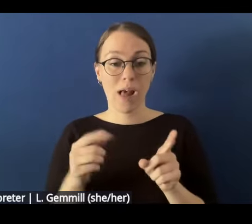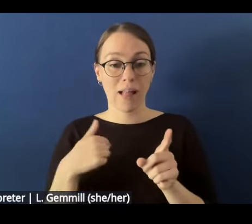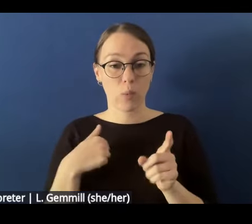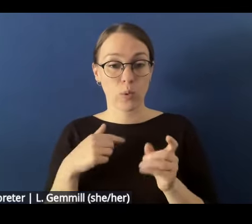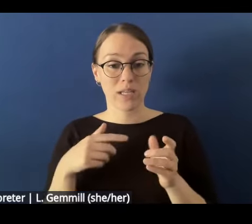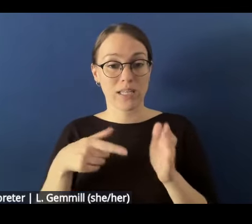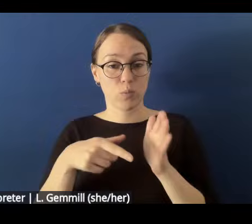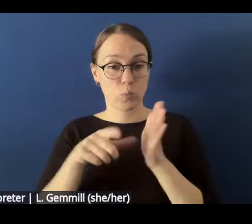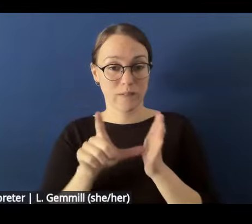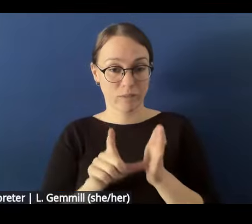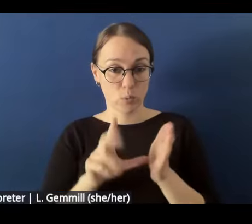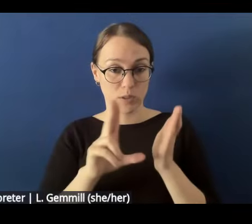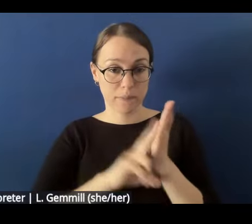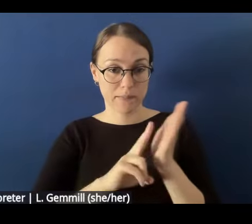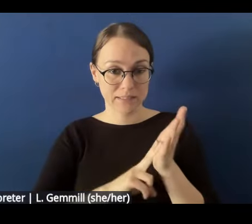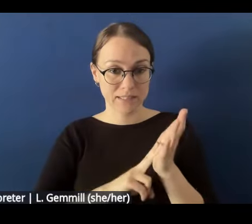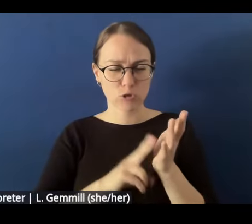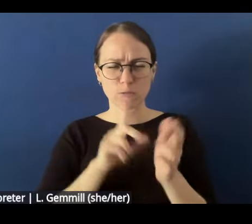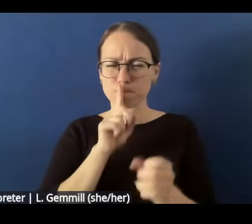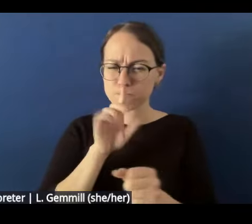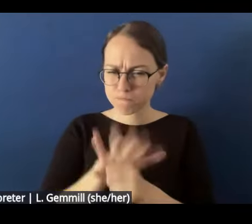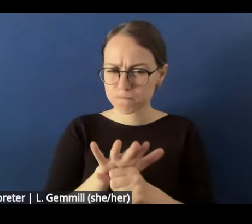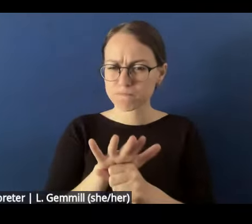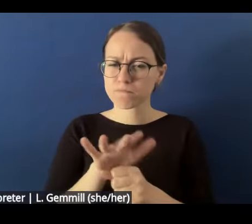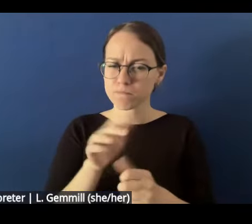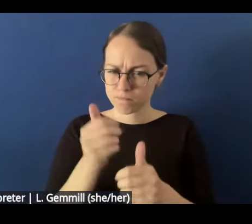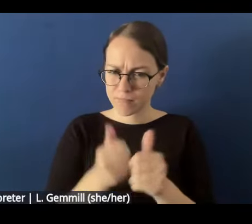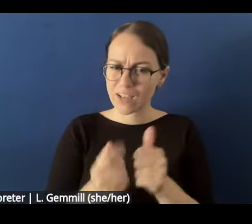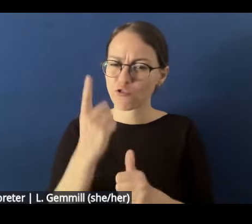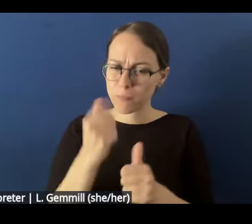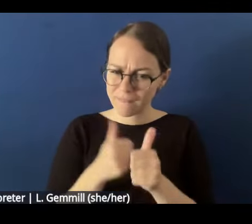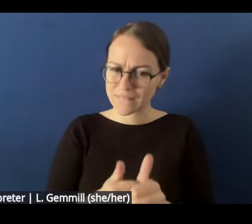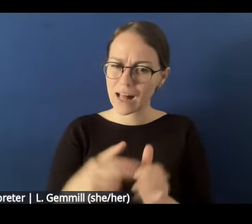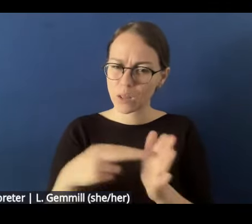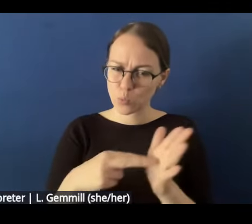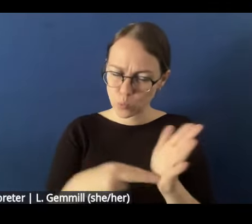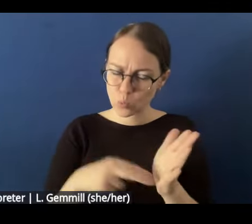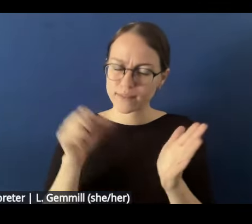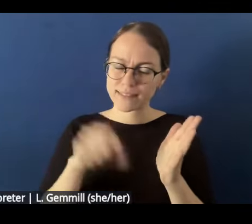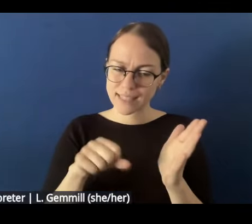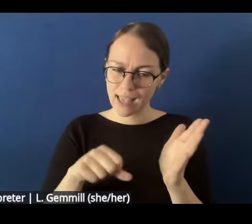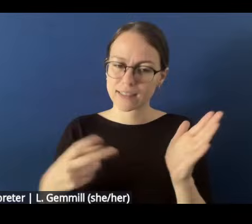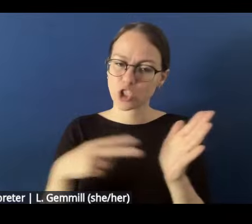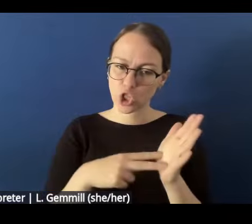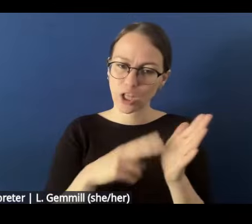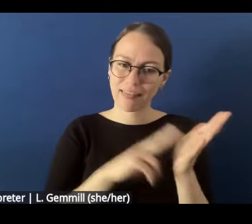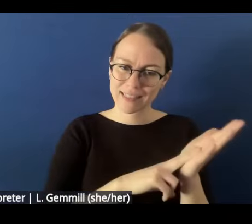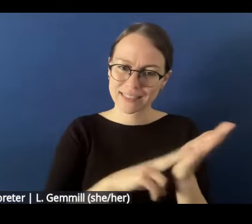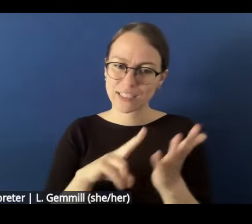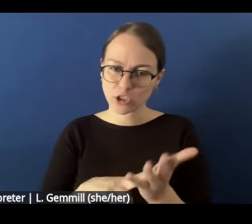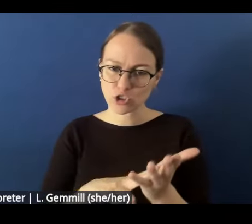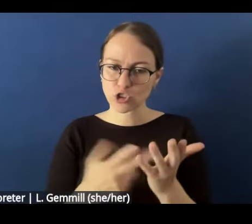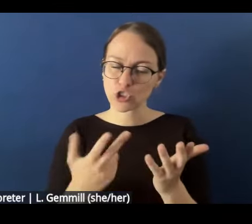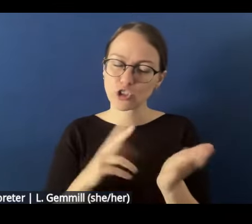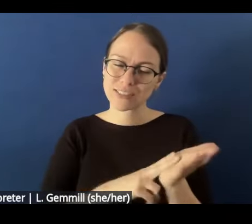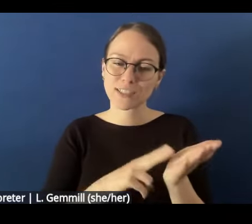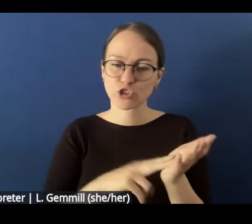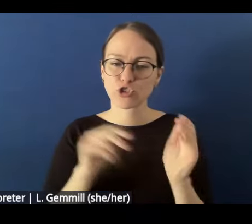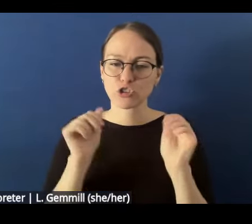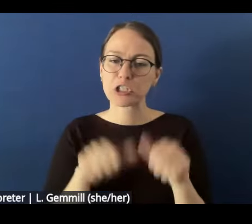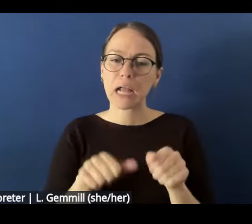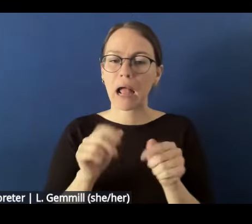petitions to ensure that everybody is abiding by the rules, yes, look at the signature, and it can be different from time to time, but you can